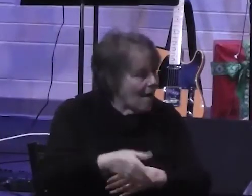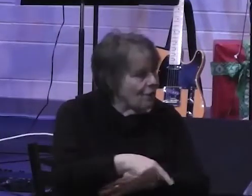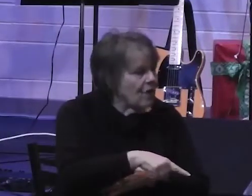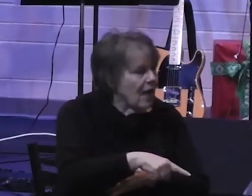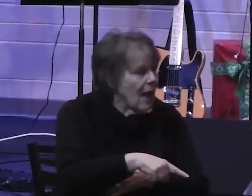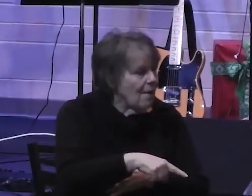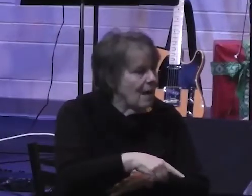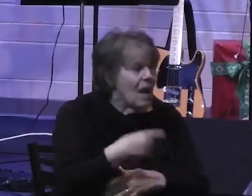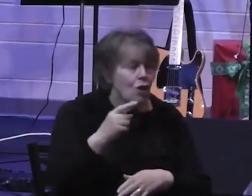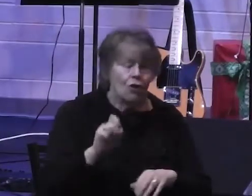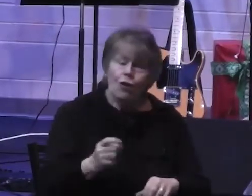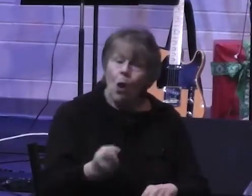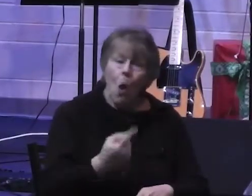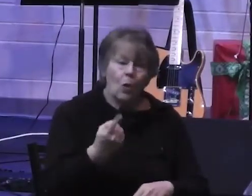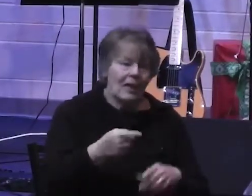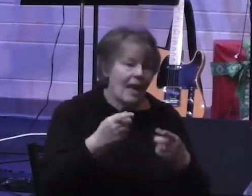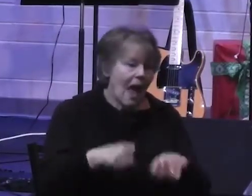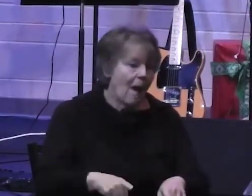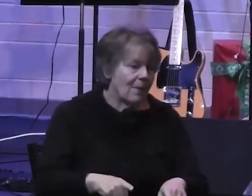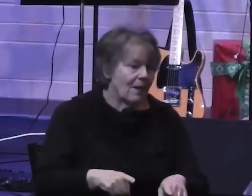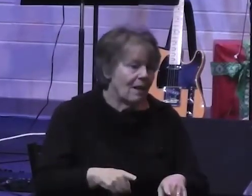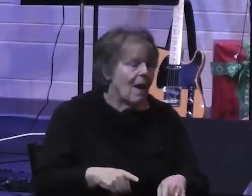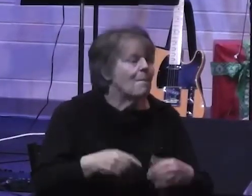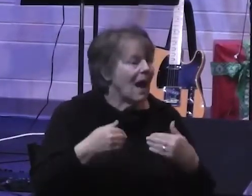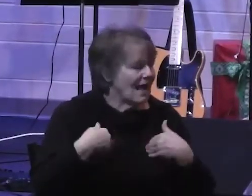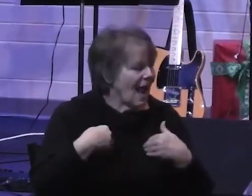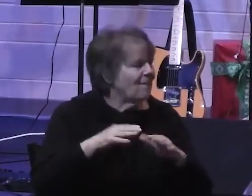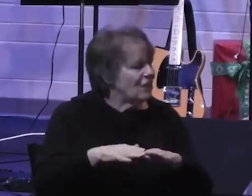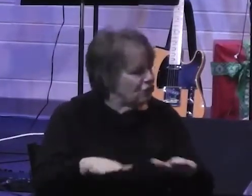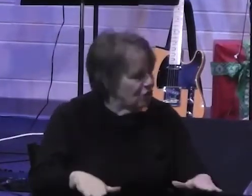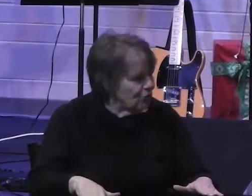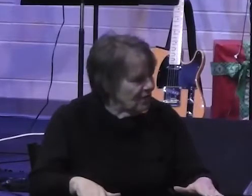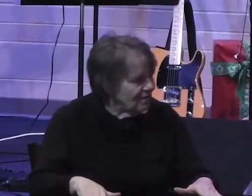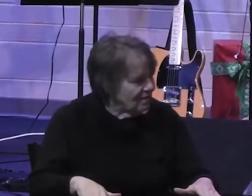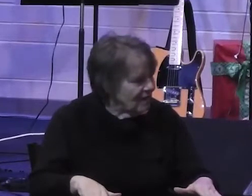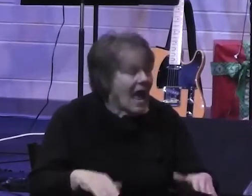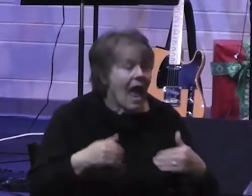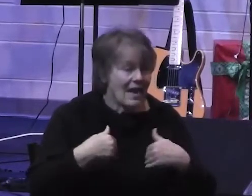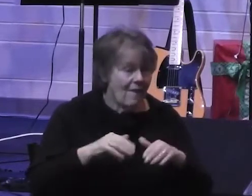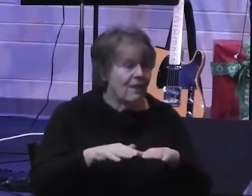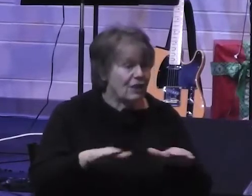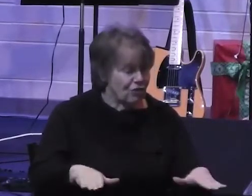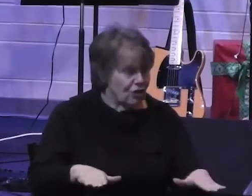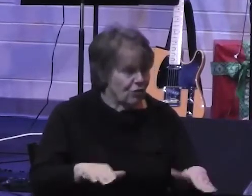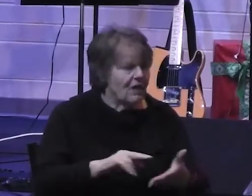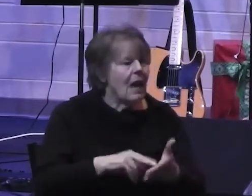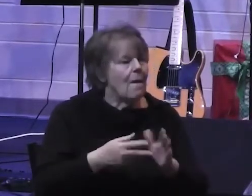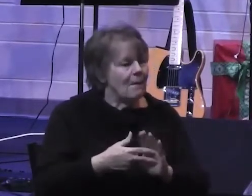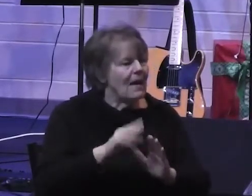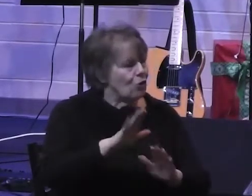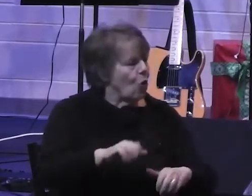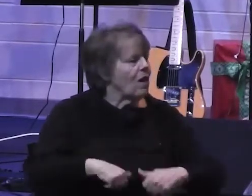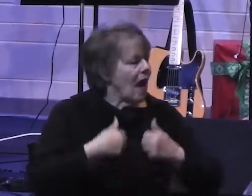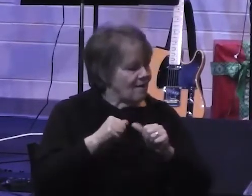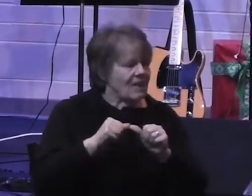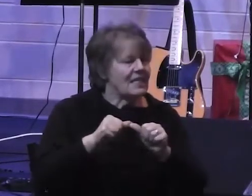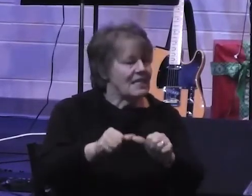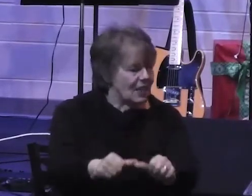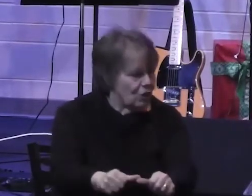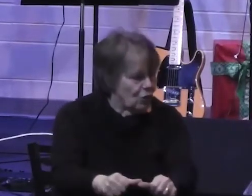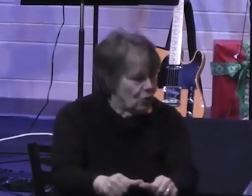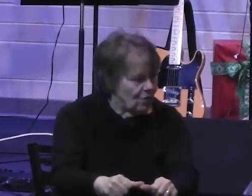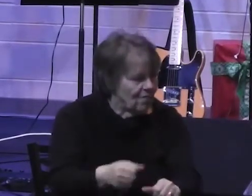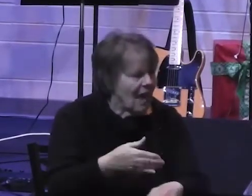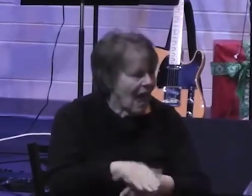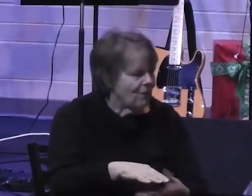if they have kids. And by having kids, your life continues after your death. That's what the Sadducees